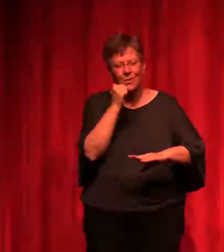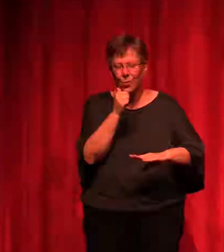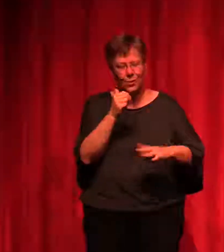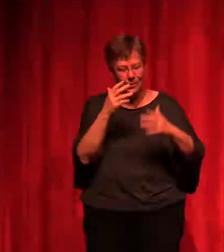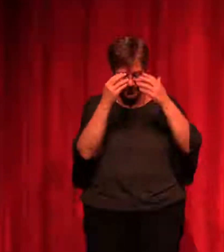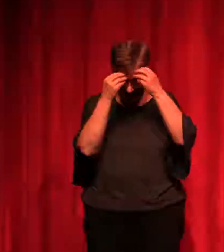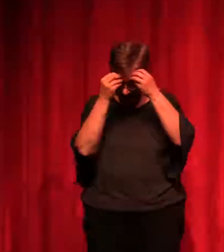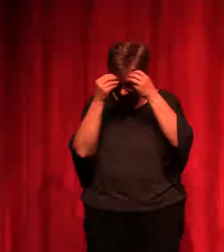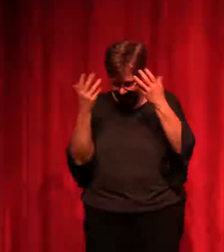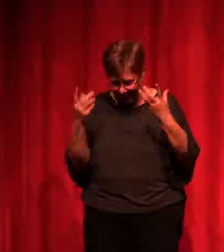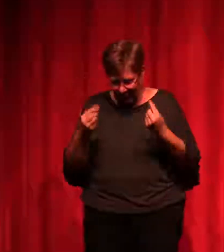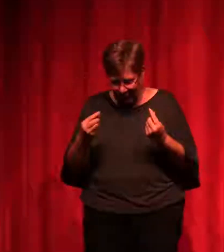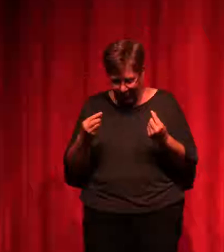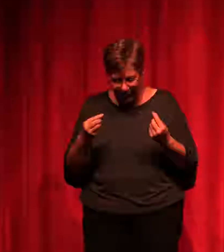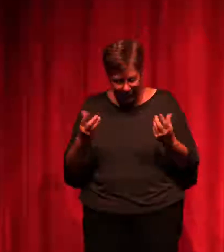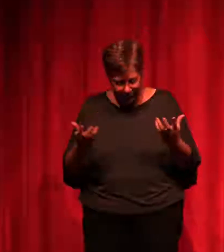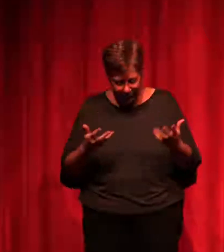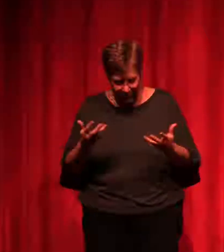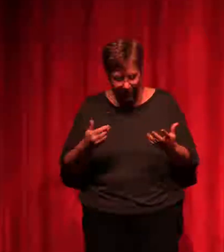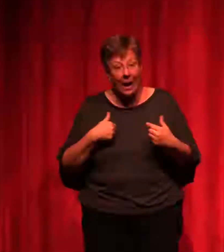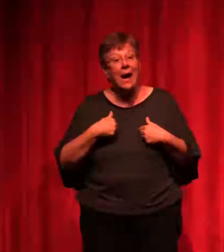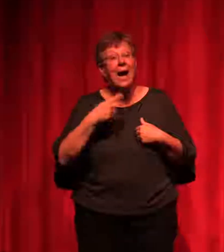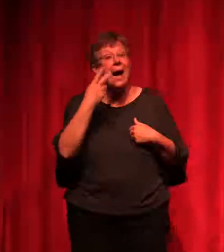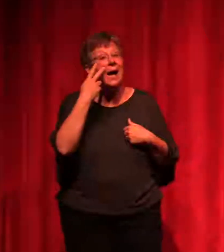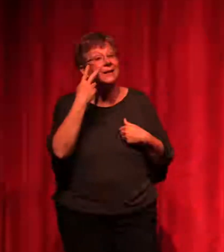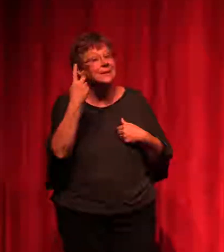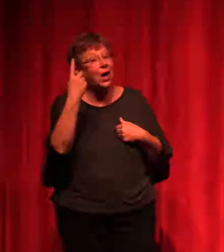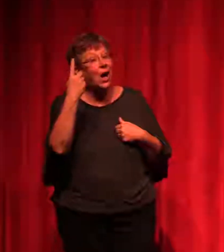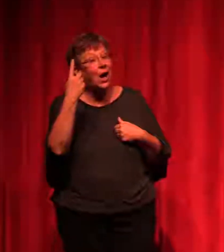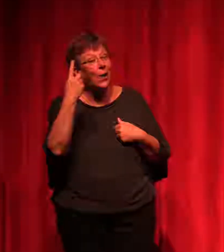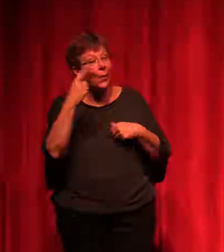go, well, we saw this episode of MacGyver once.